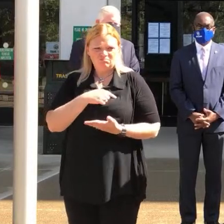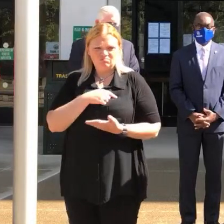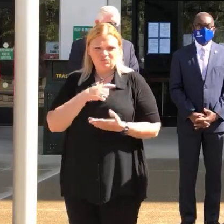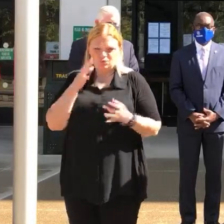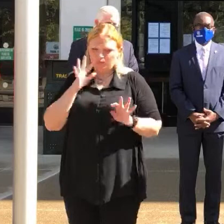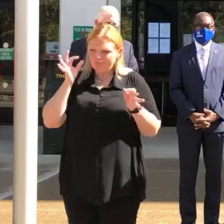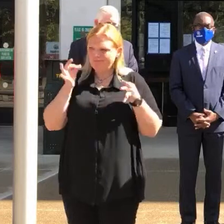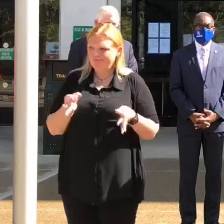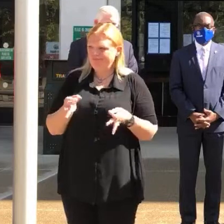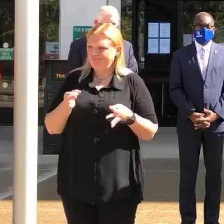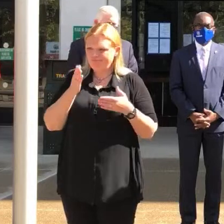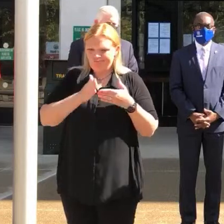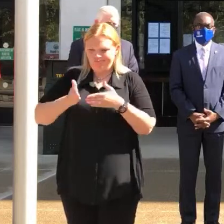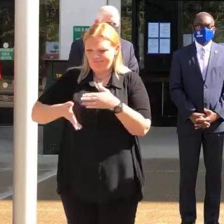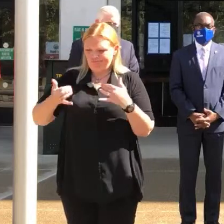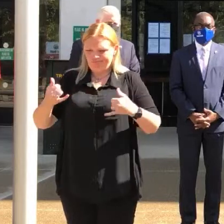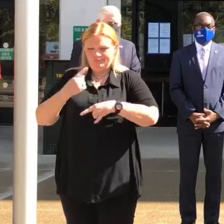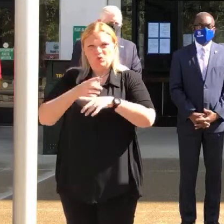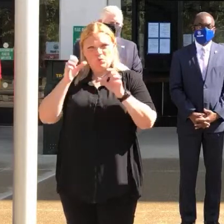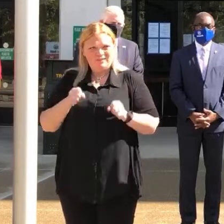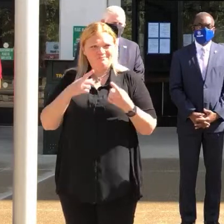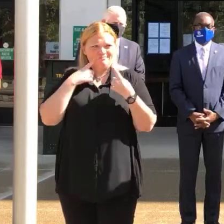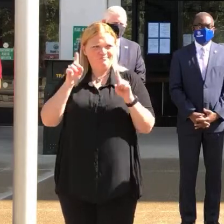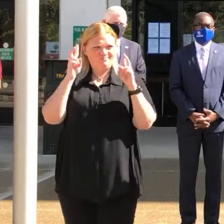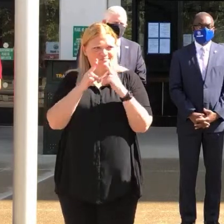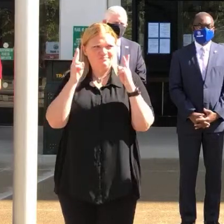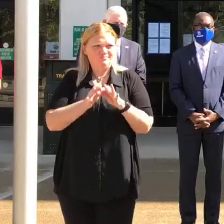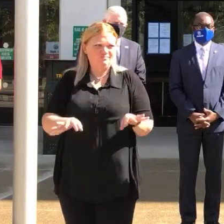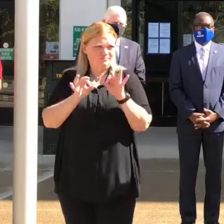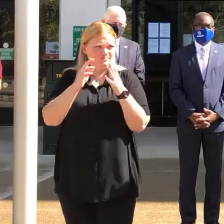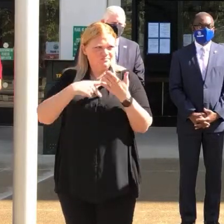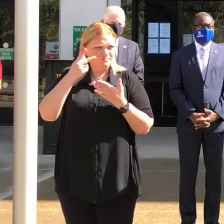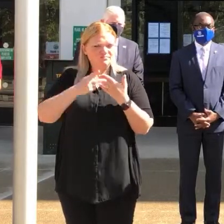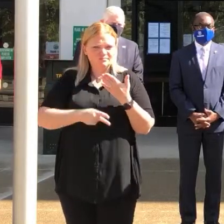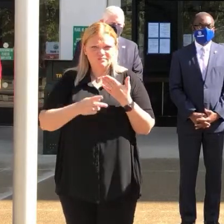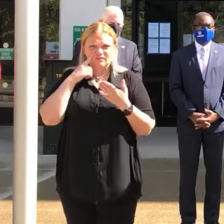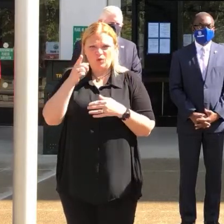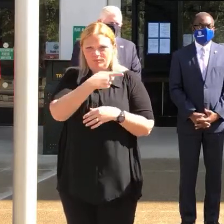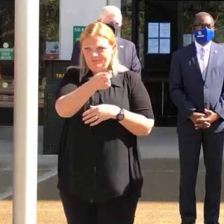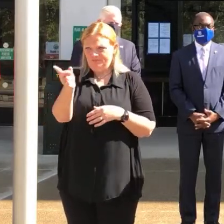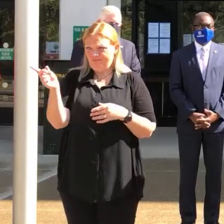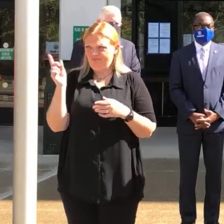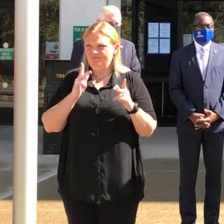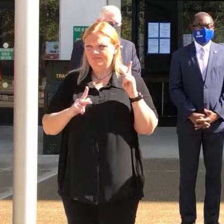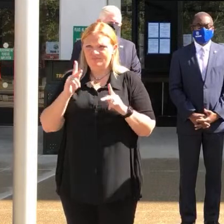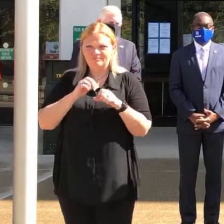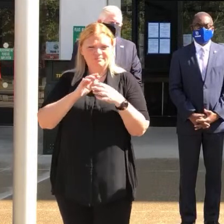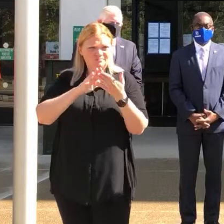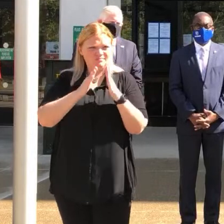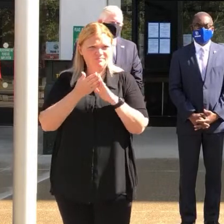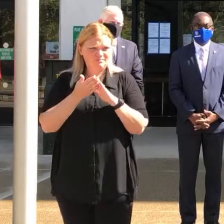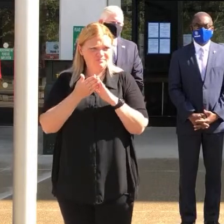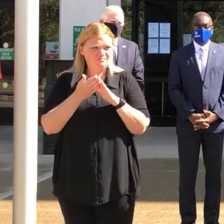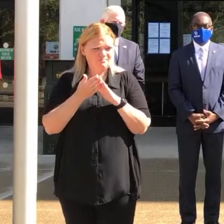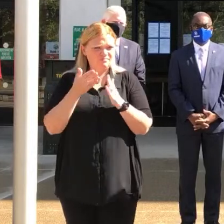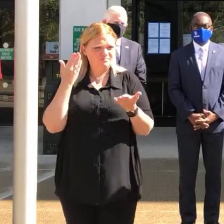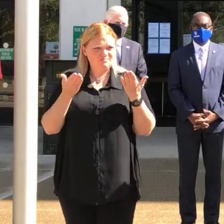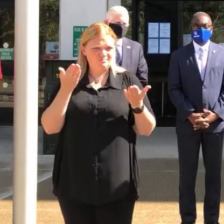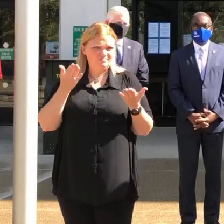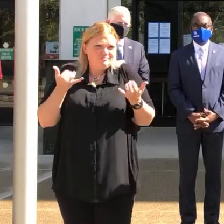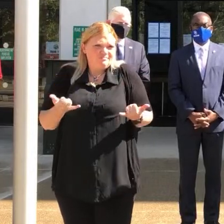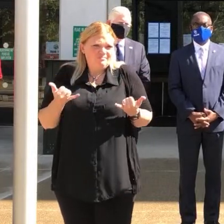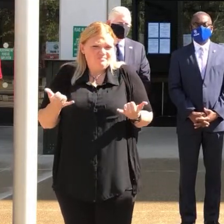we are today so that we could announce this very important program for those people in our community who might